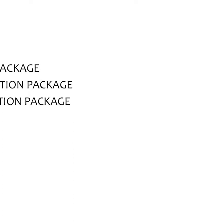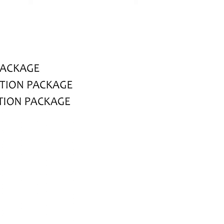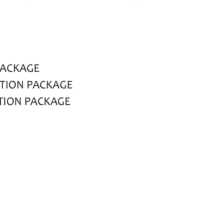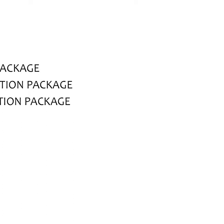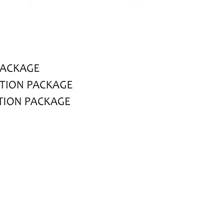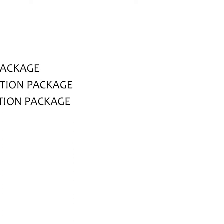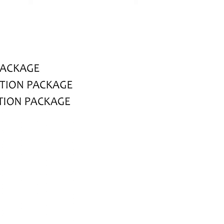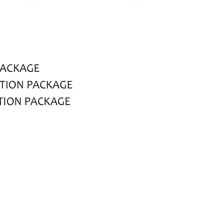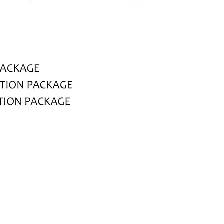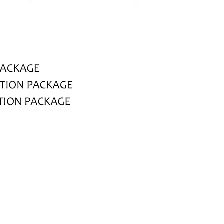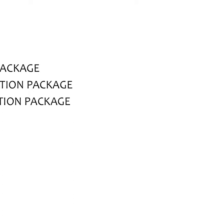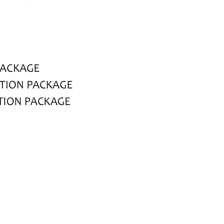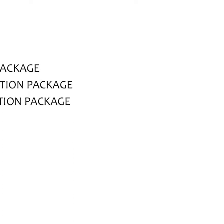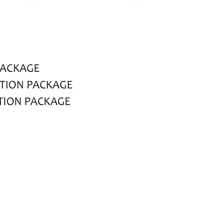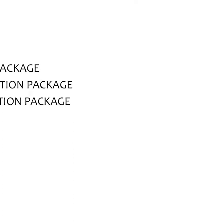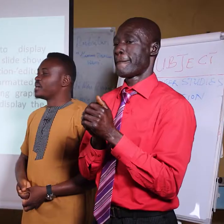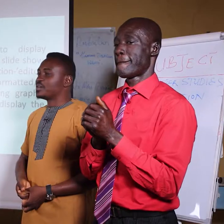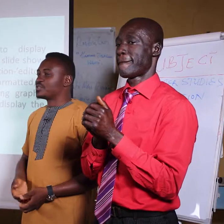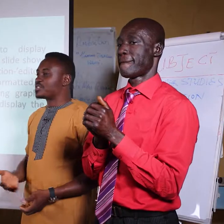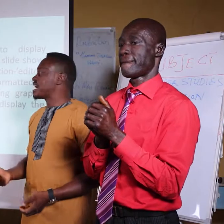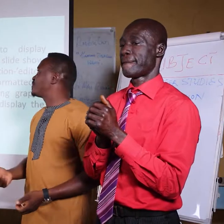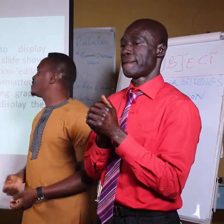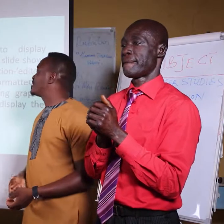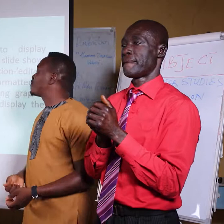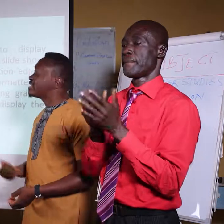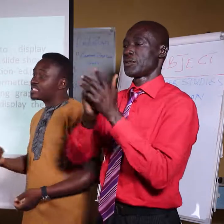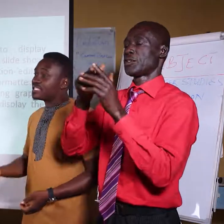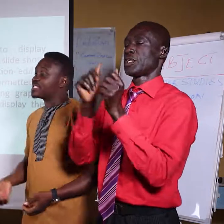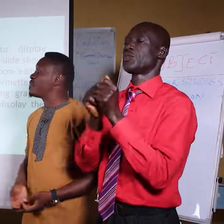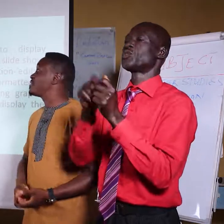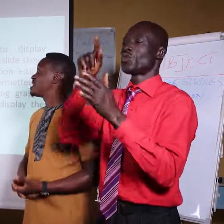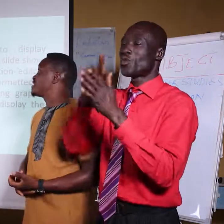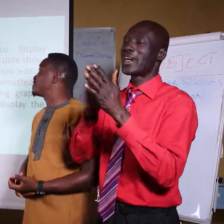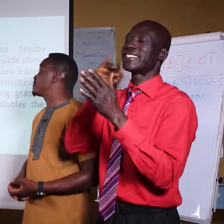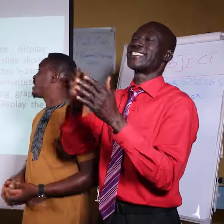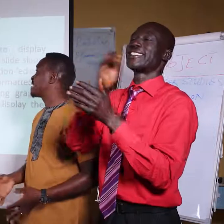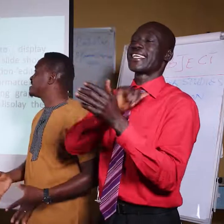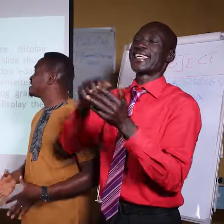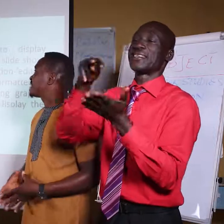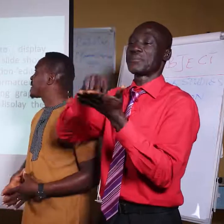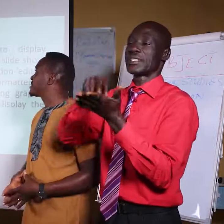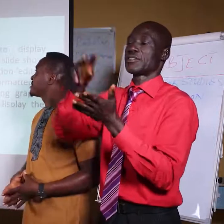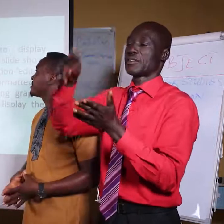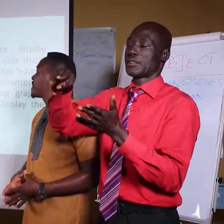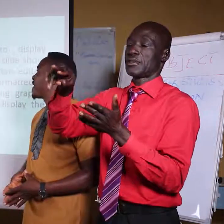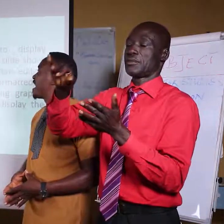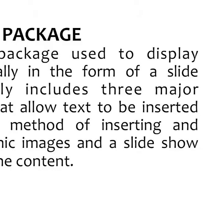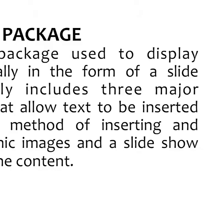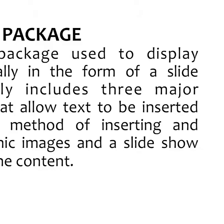of presentation package. To start with, what is a presentation package?